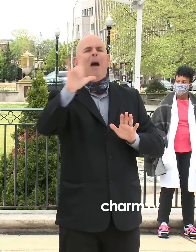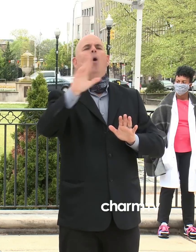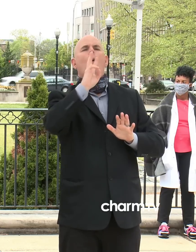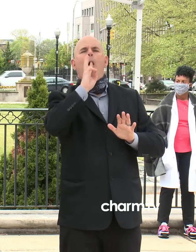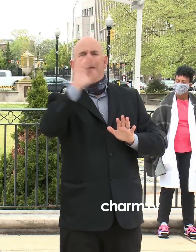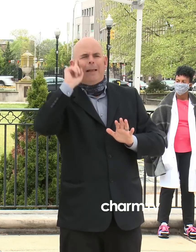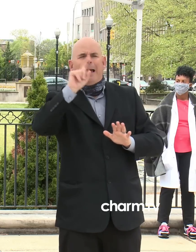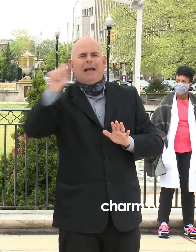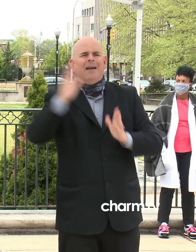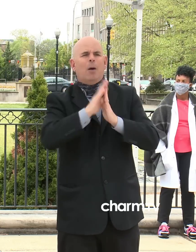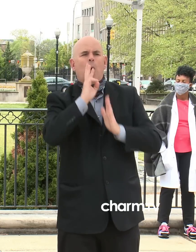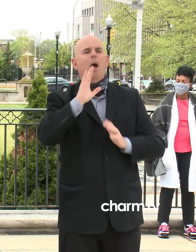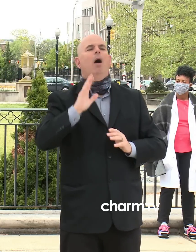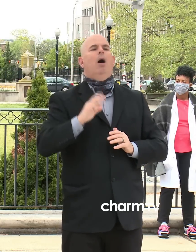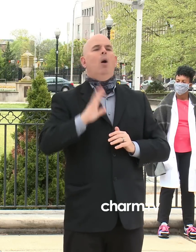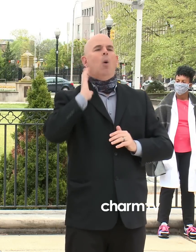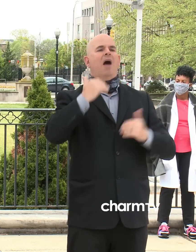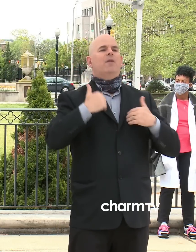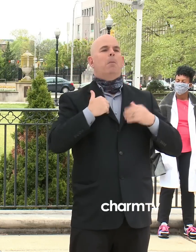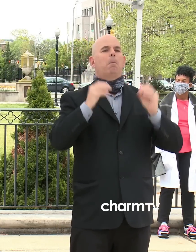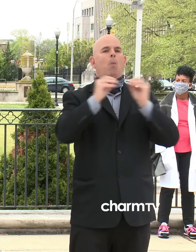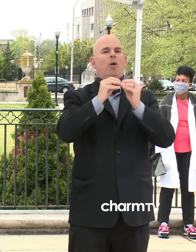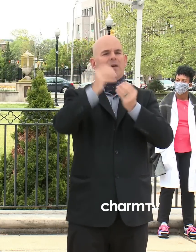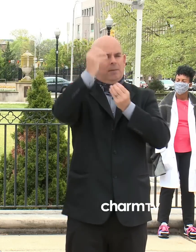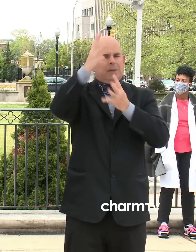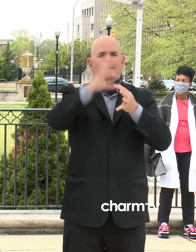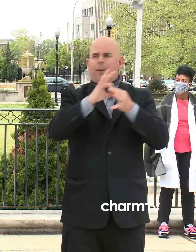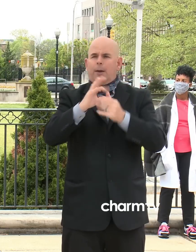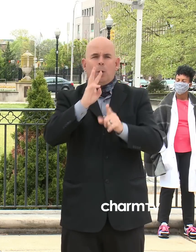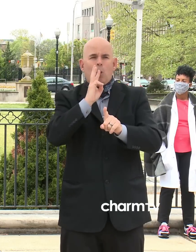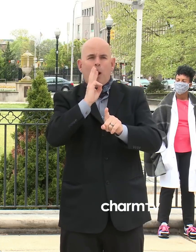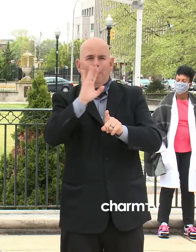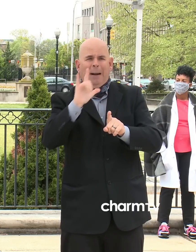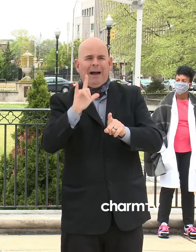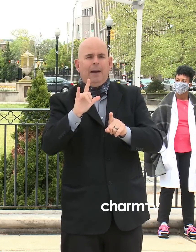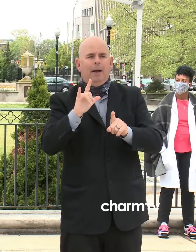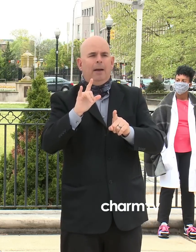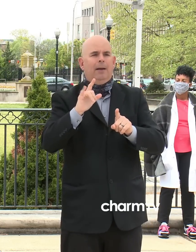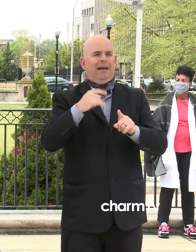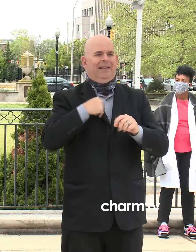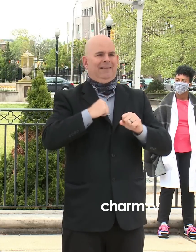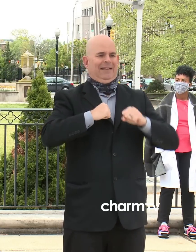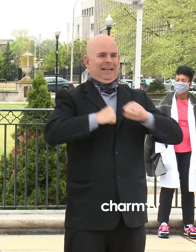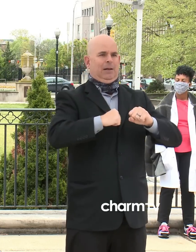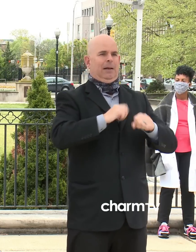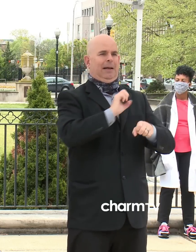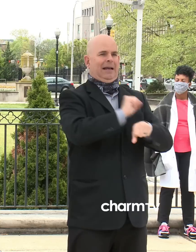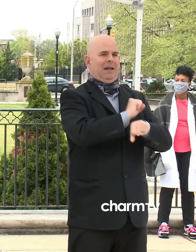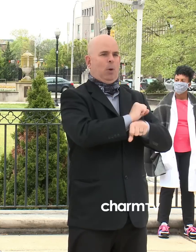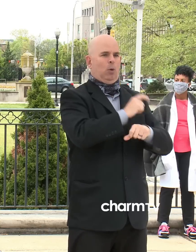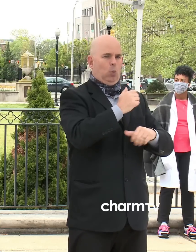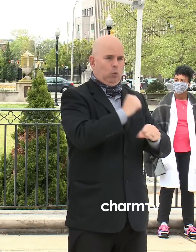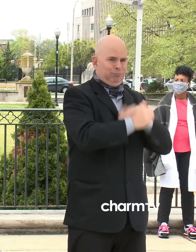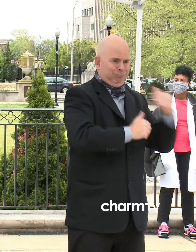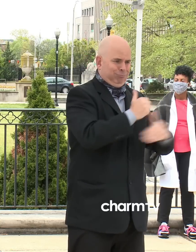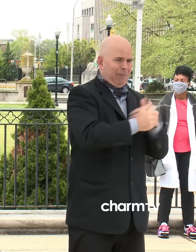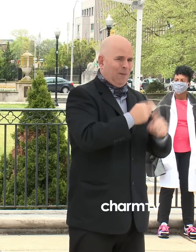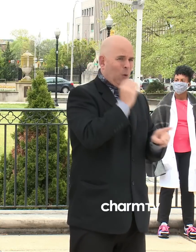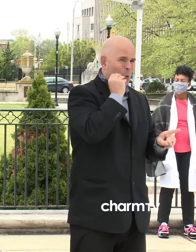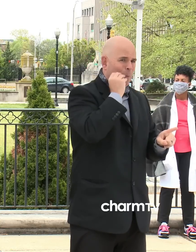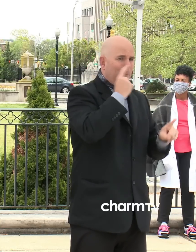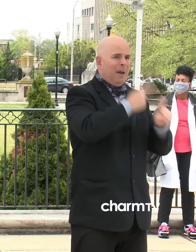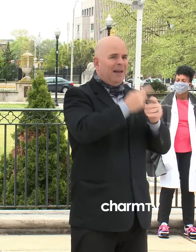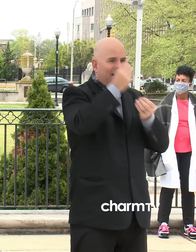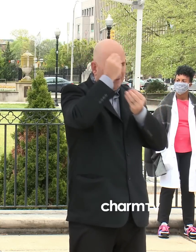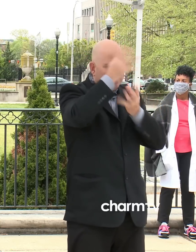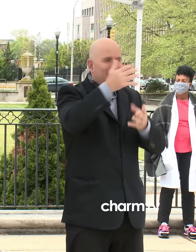We'll be putting out more information tomorrow in an effort to protect our employees and allow them to work from home and telework. We